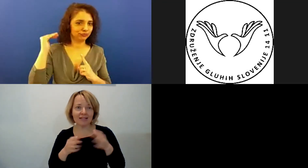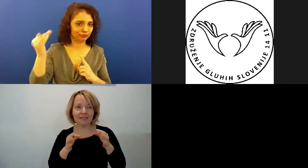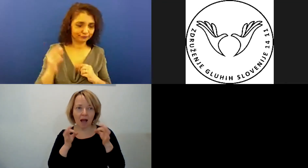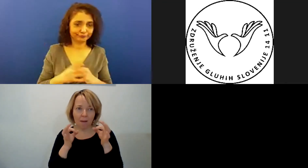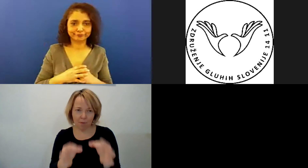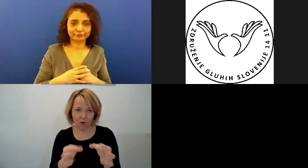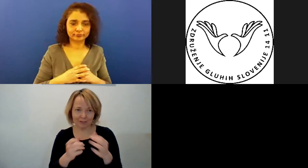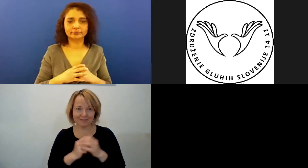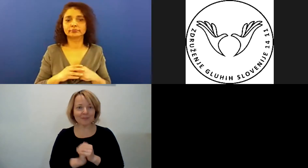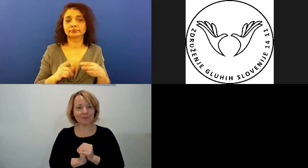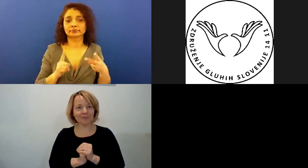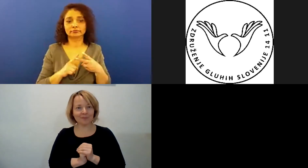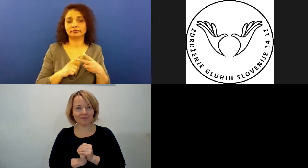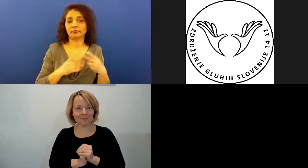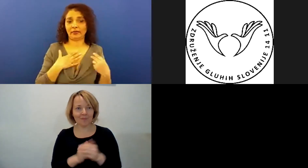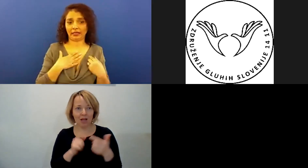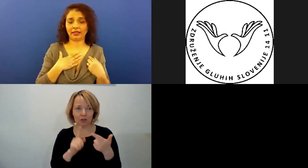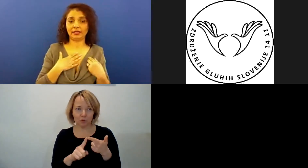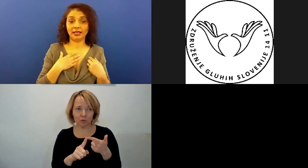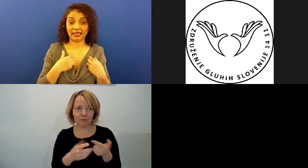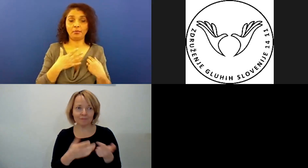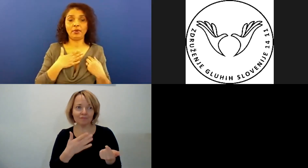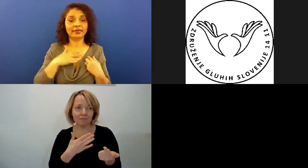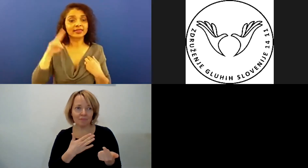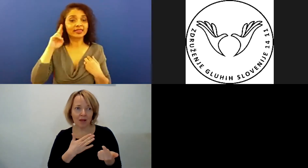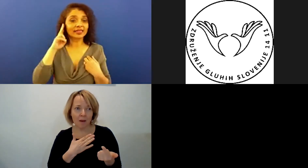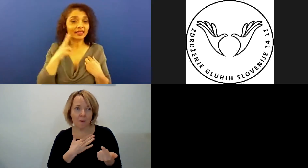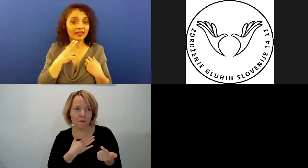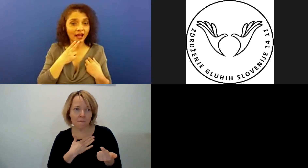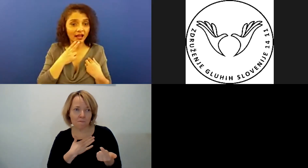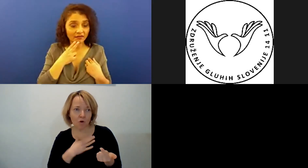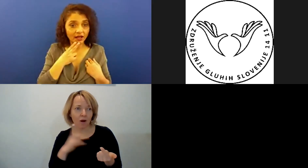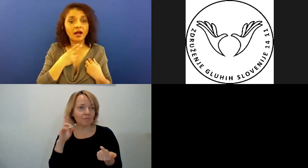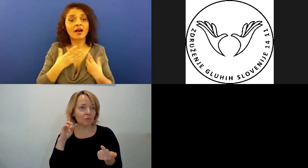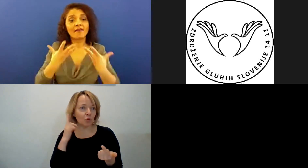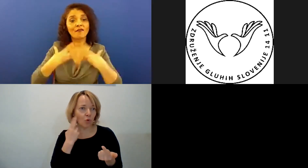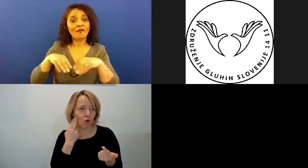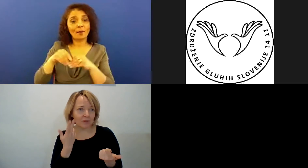I'll start this program by telling you a bit of my life story, how I grew up.